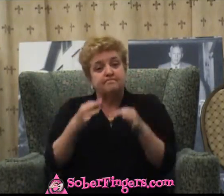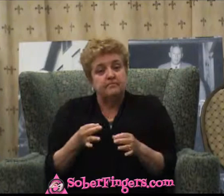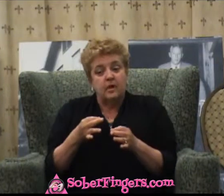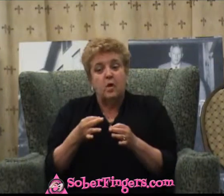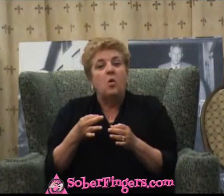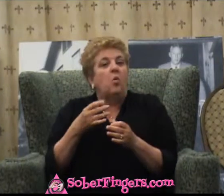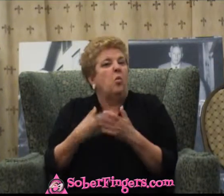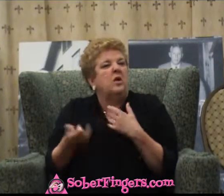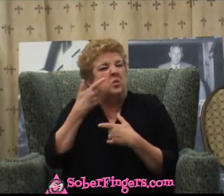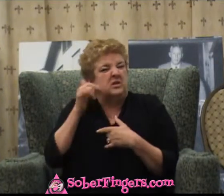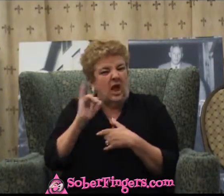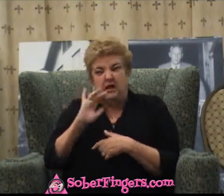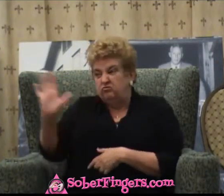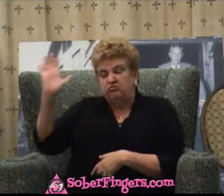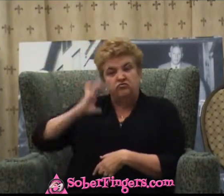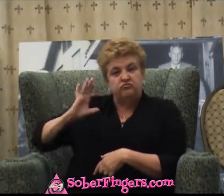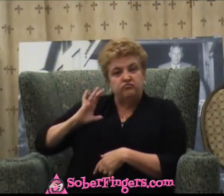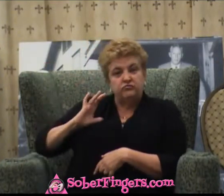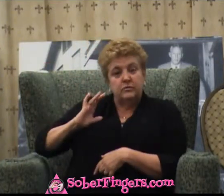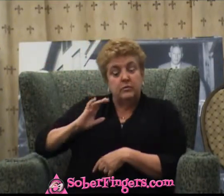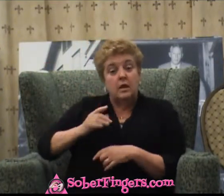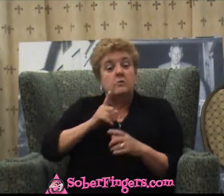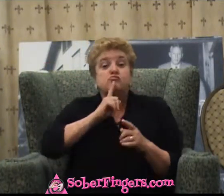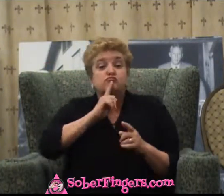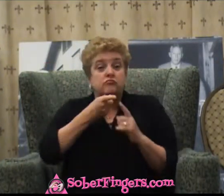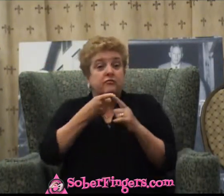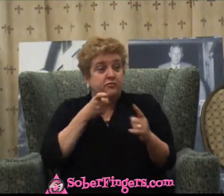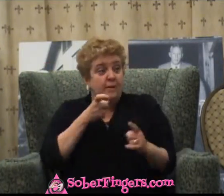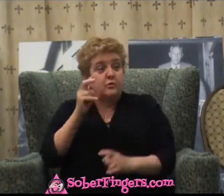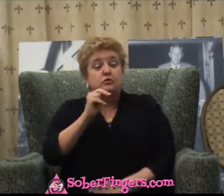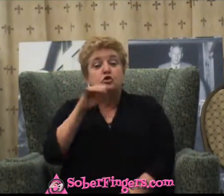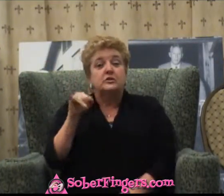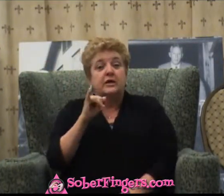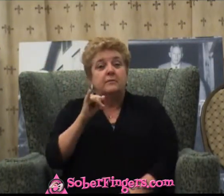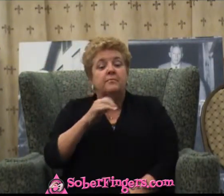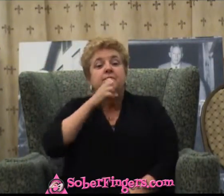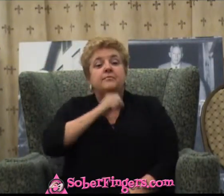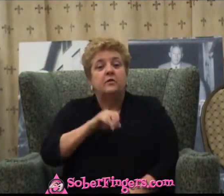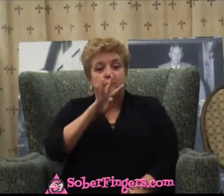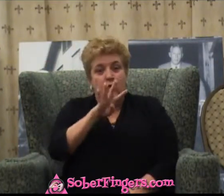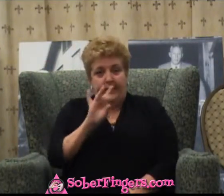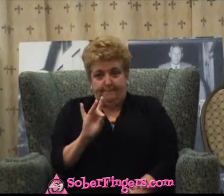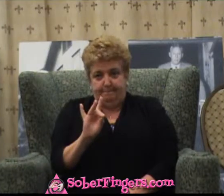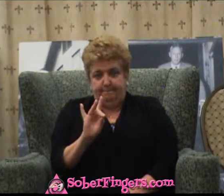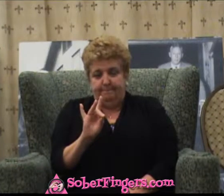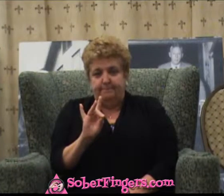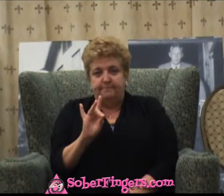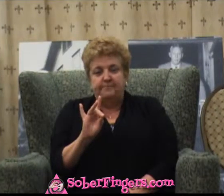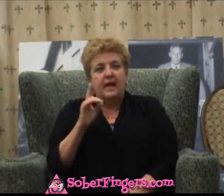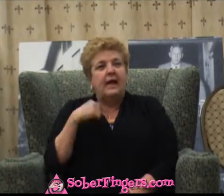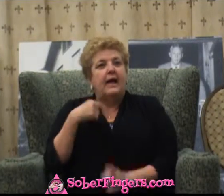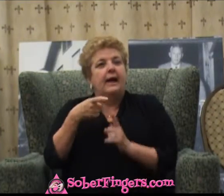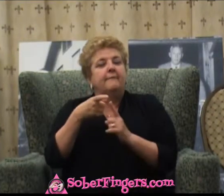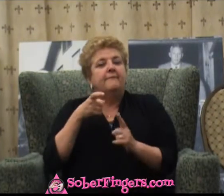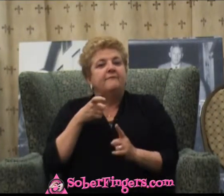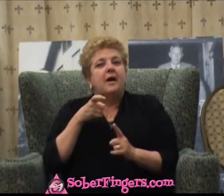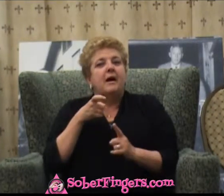from. I'm originally from New Jersey. I'm 48 years old. I come from an Irish Catholic